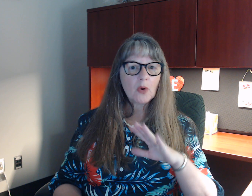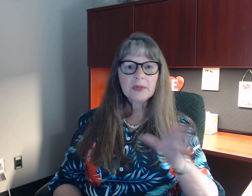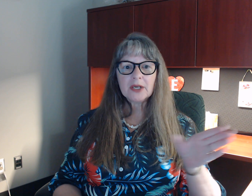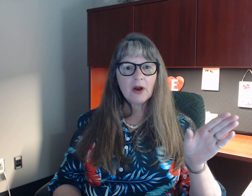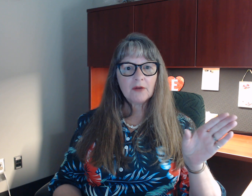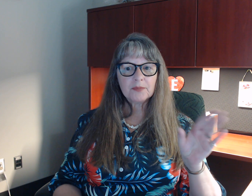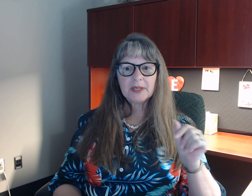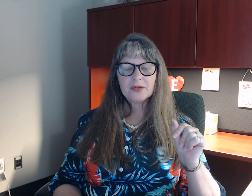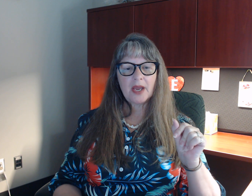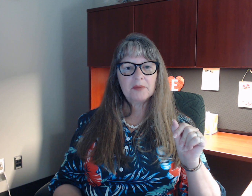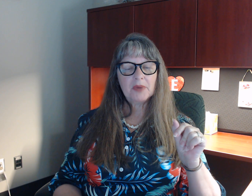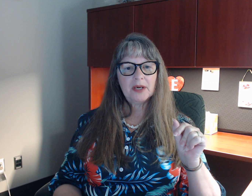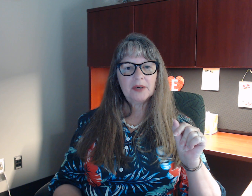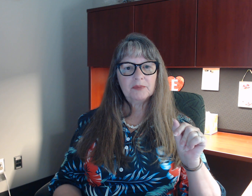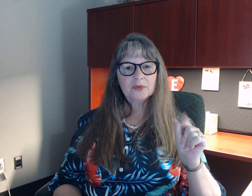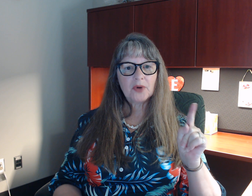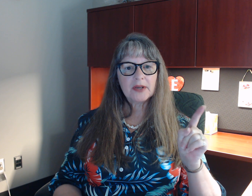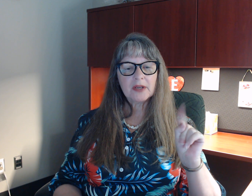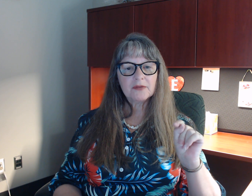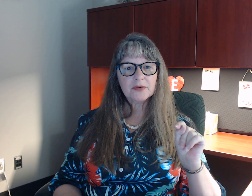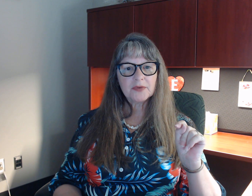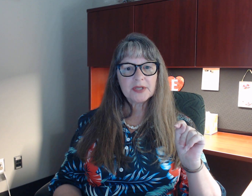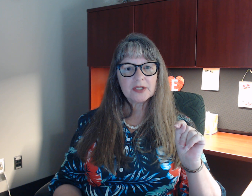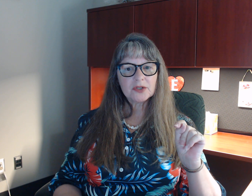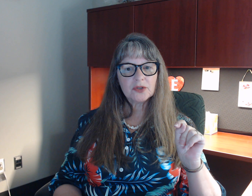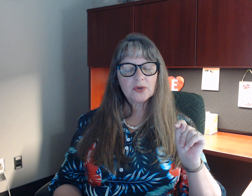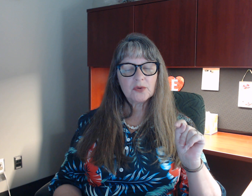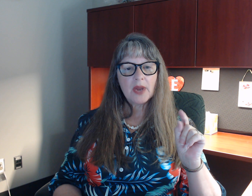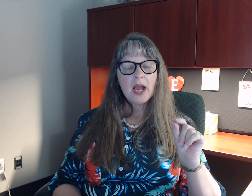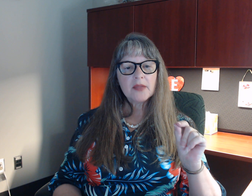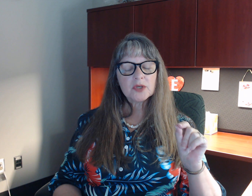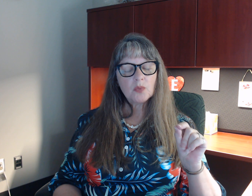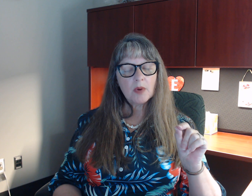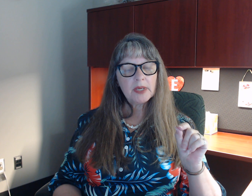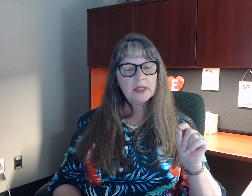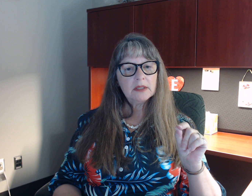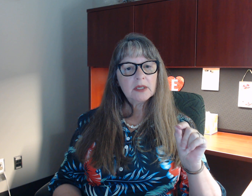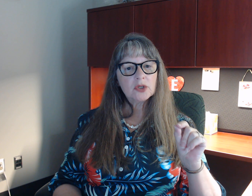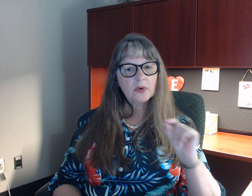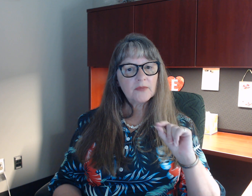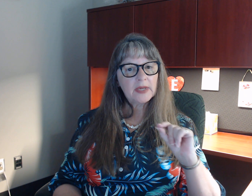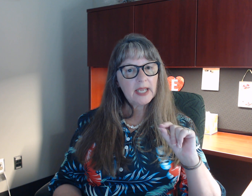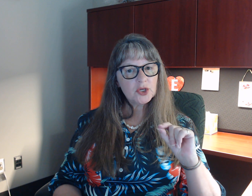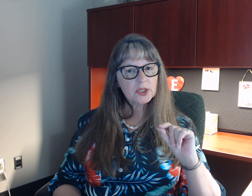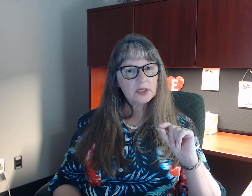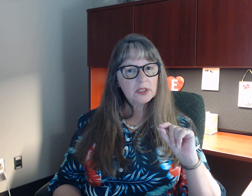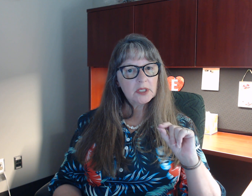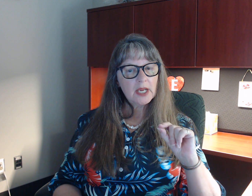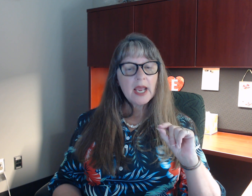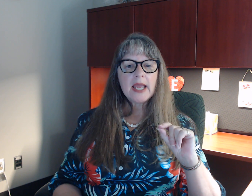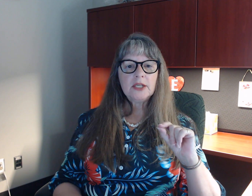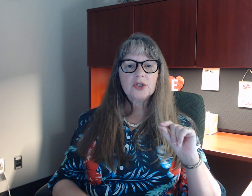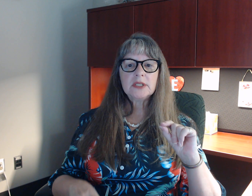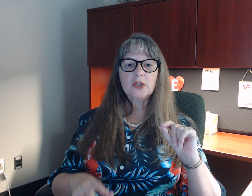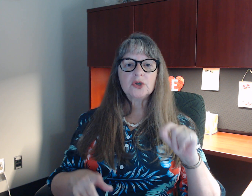getting off because I'm trying to think of different things to do. This woman, she went on vacation, and she was, oh,